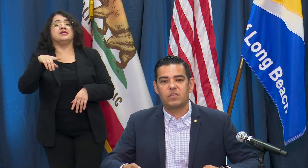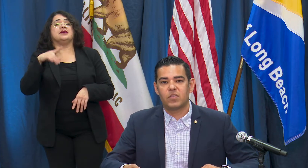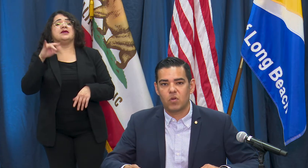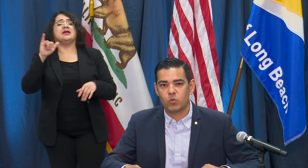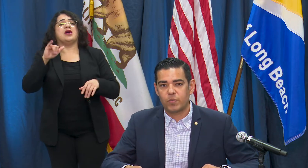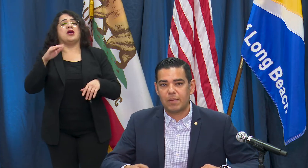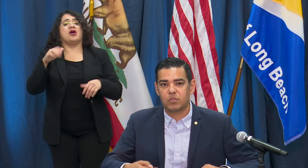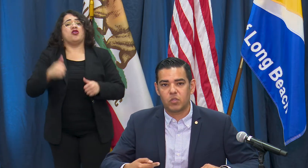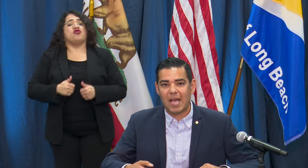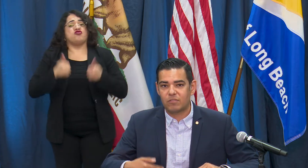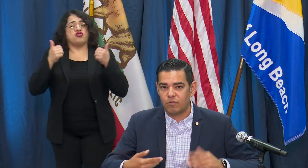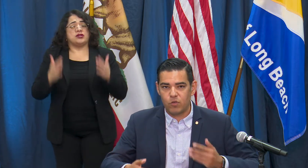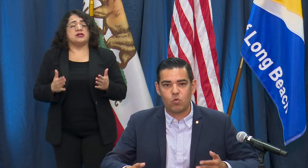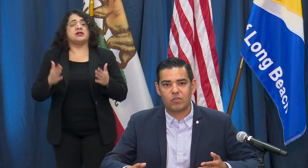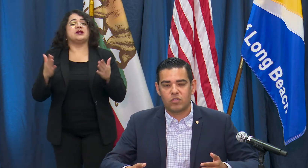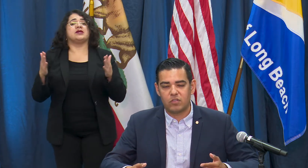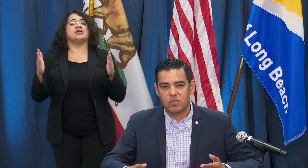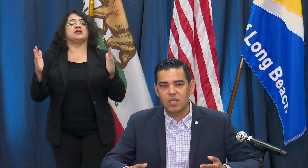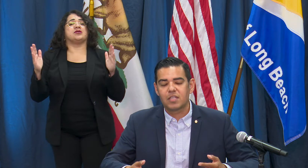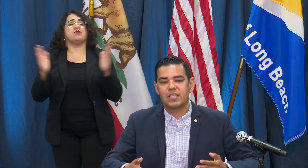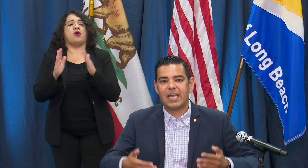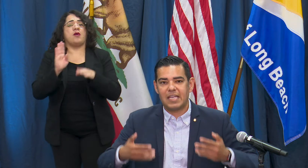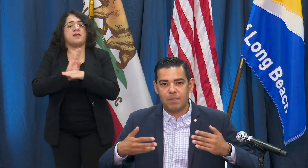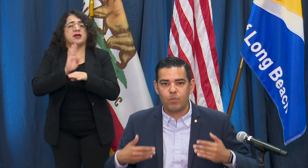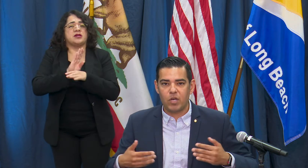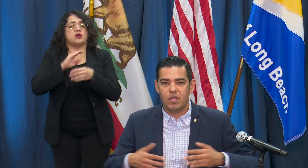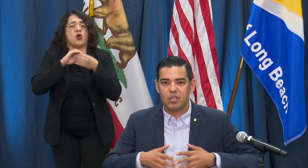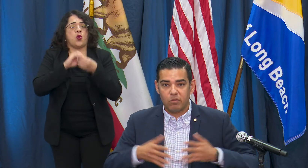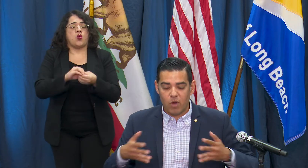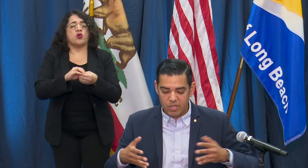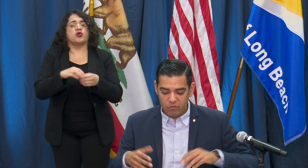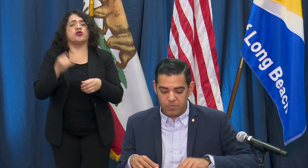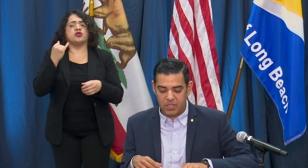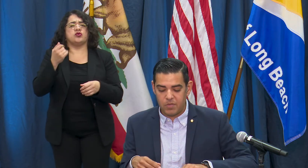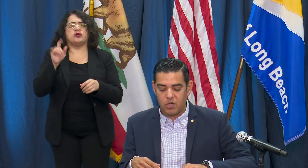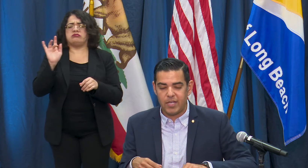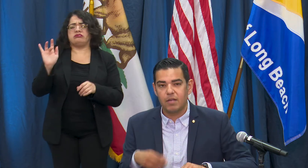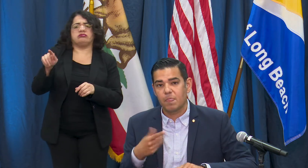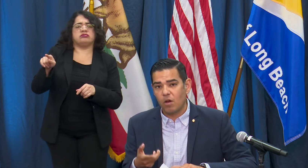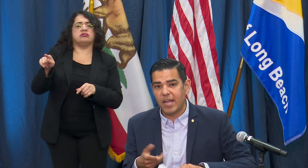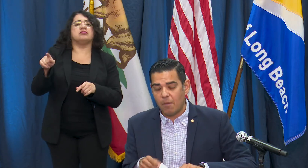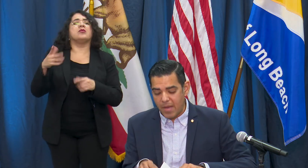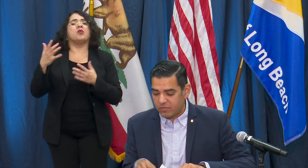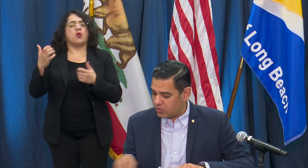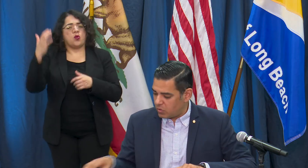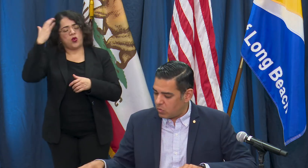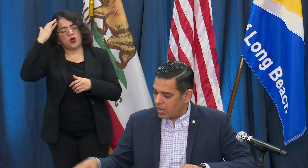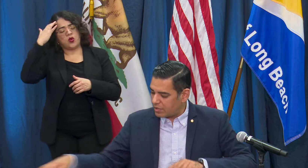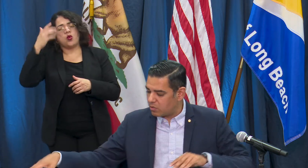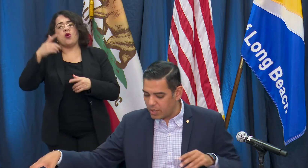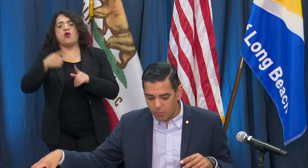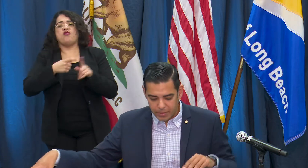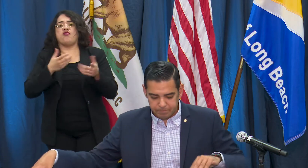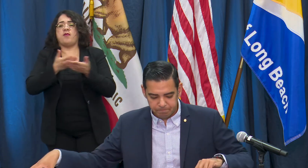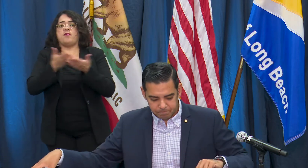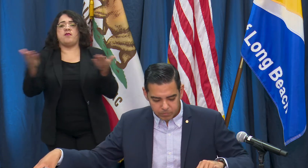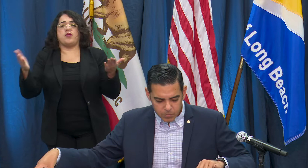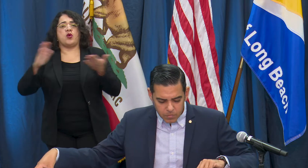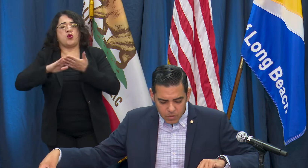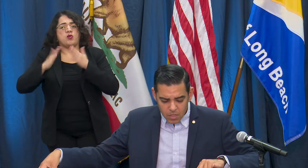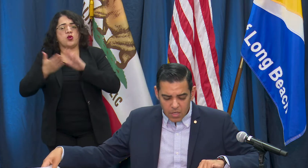small business owners will be able to answer a few questions to get input, because we want to hear from the community on how best to